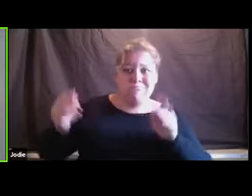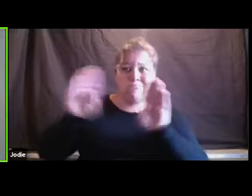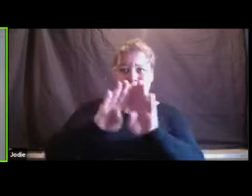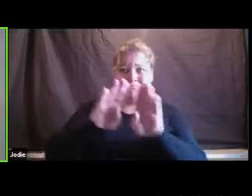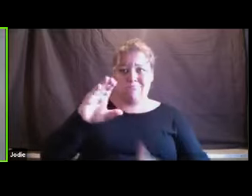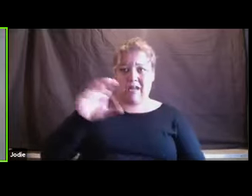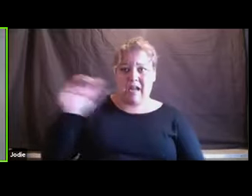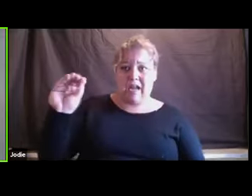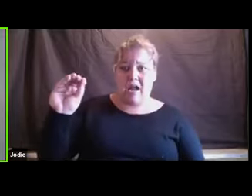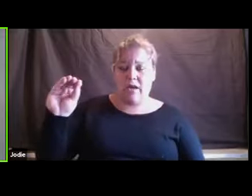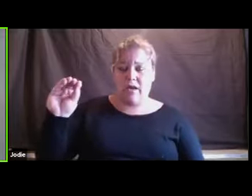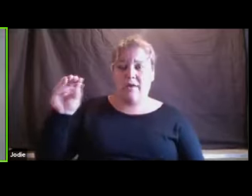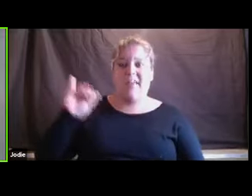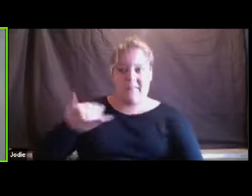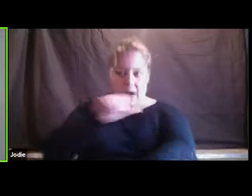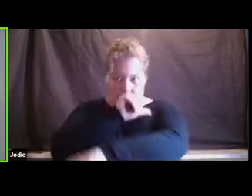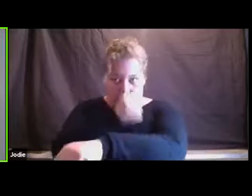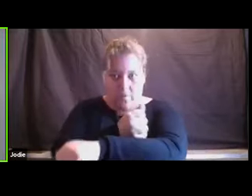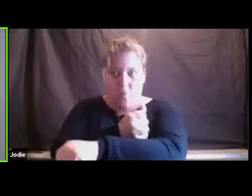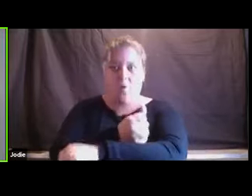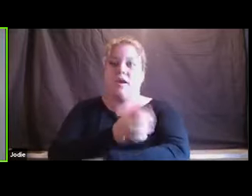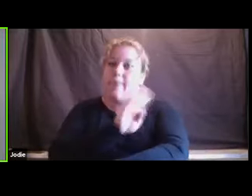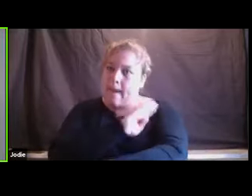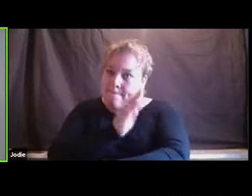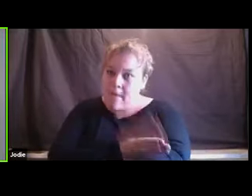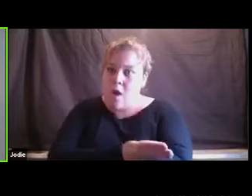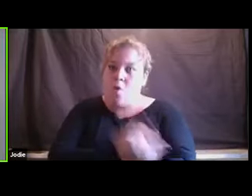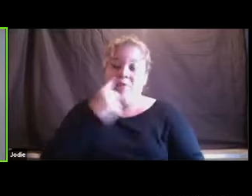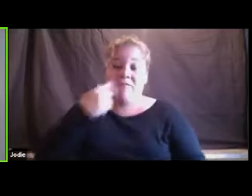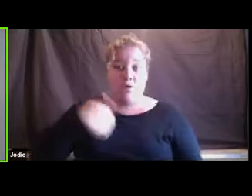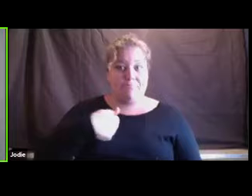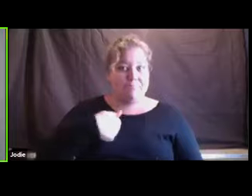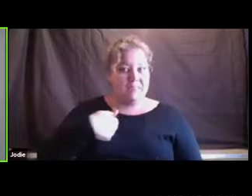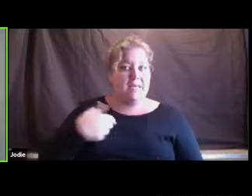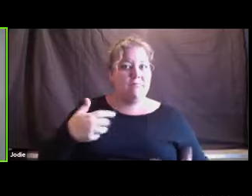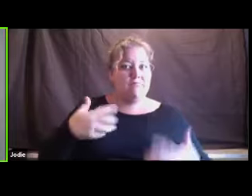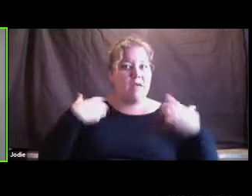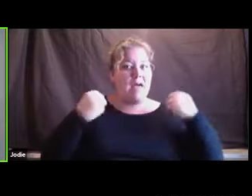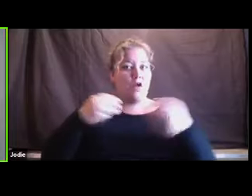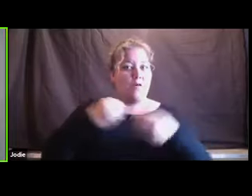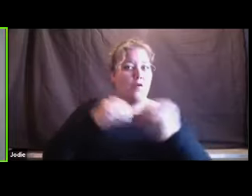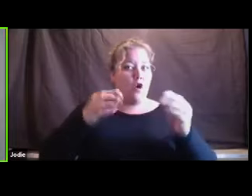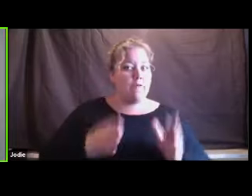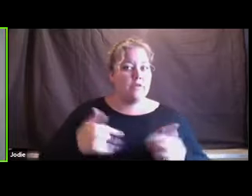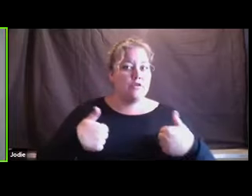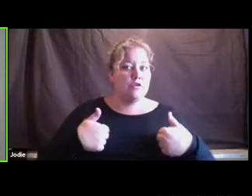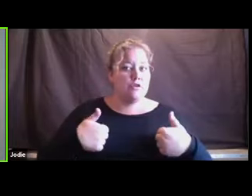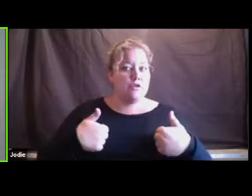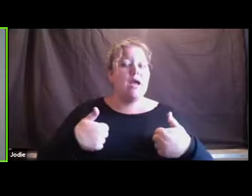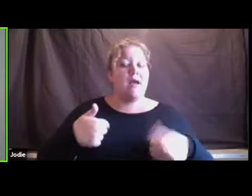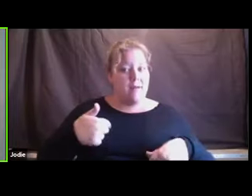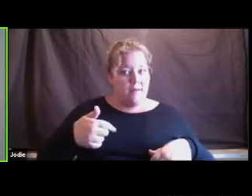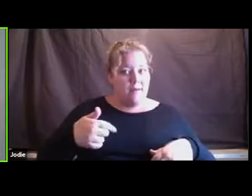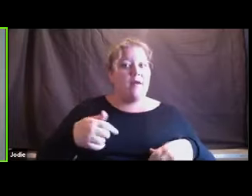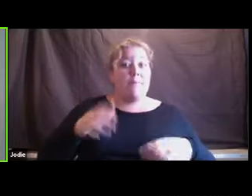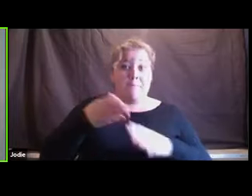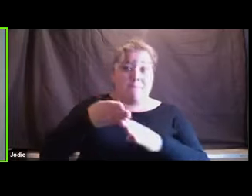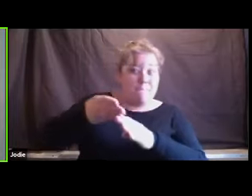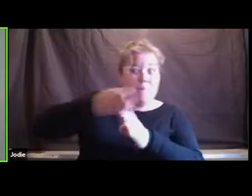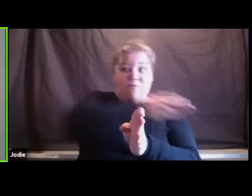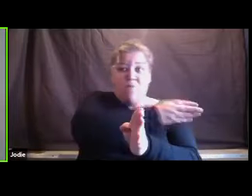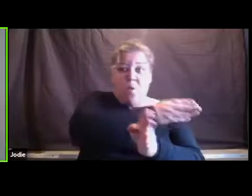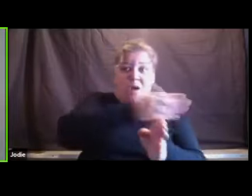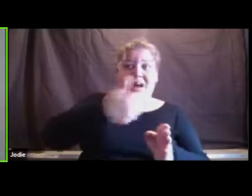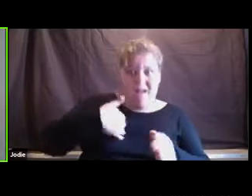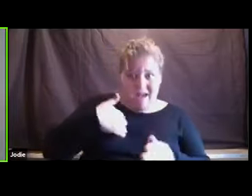power that is present for a health officer by state statute is different than it was before that Supreme Court